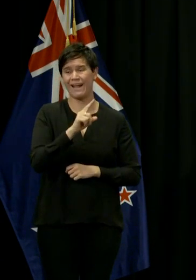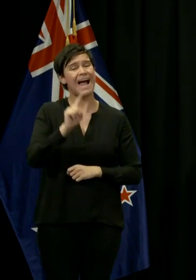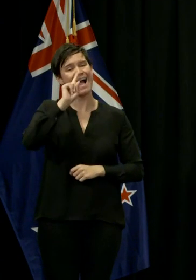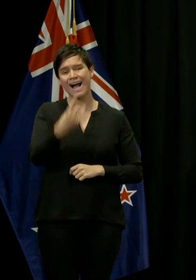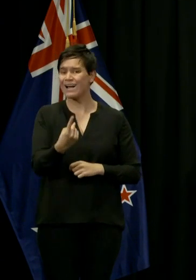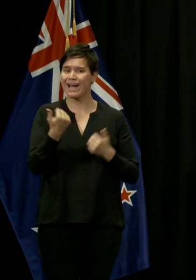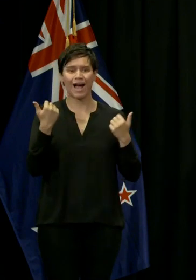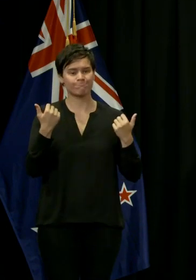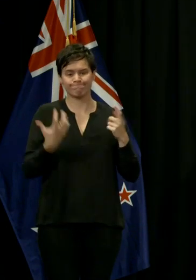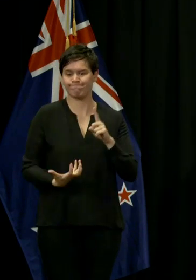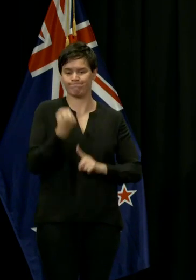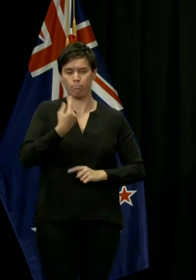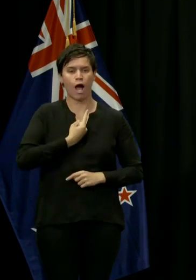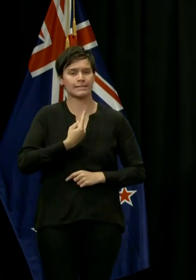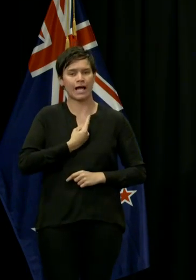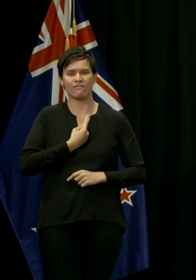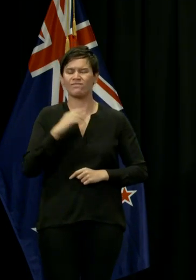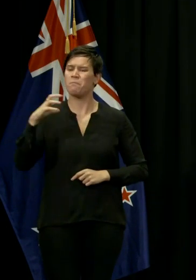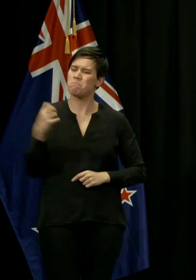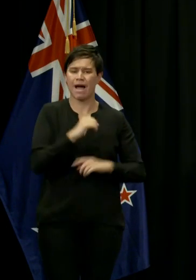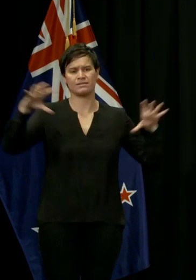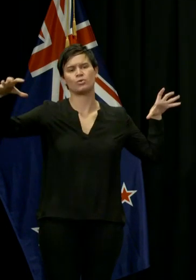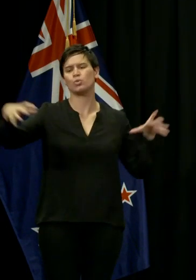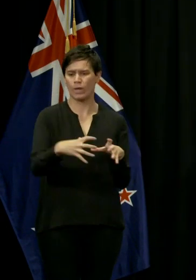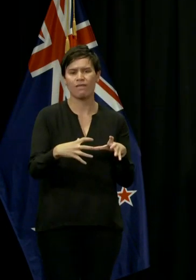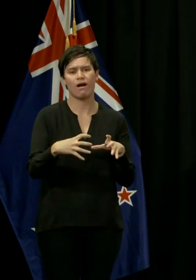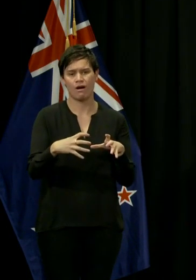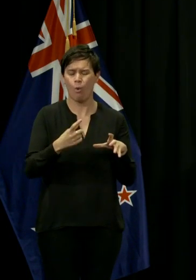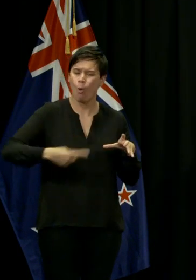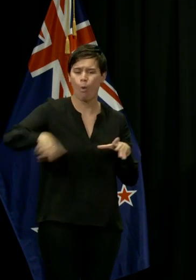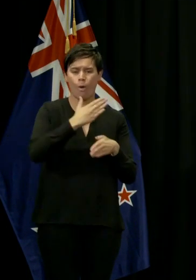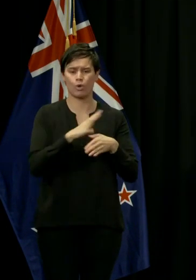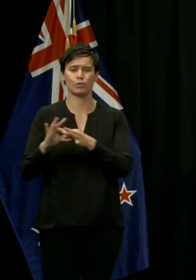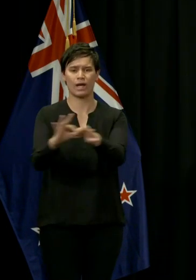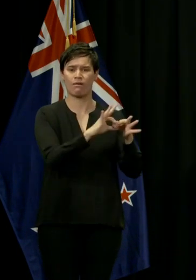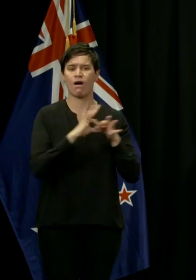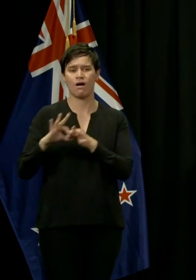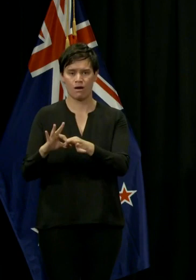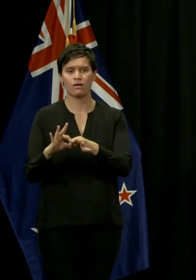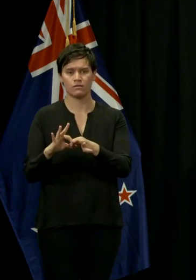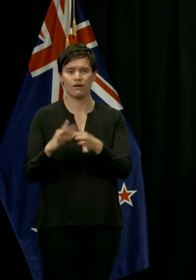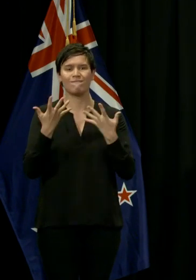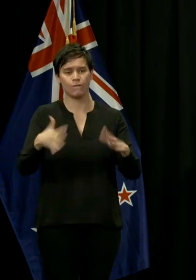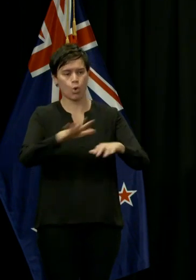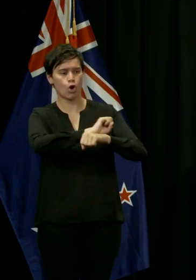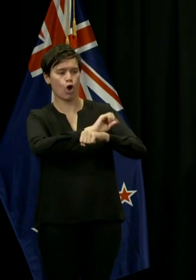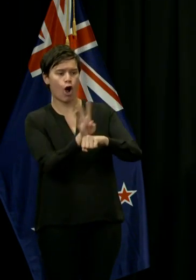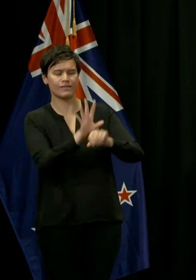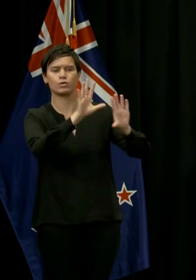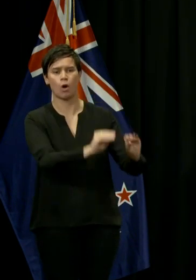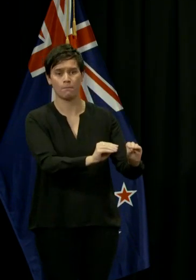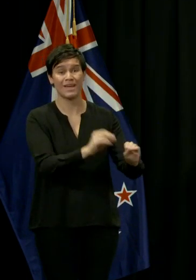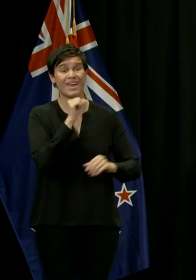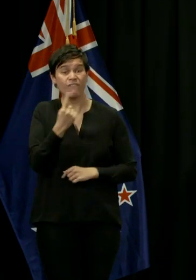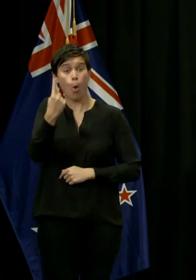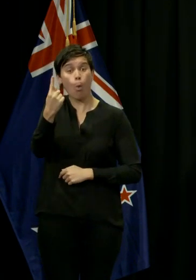alone. Your actions will be critical to our collective ability to stop COVID-19. Failure of anyone to play